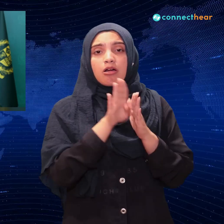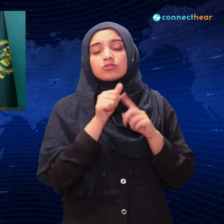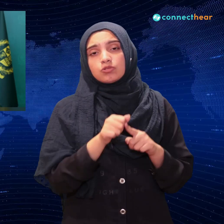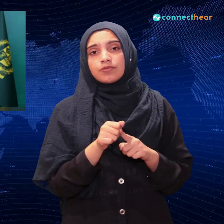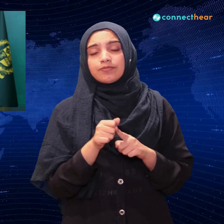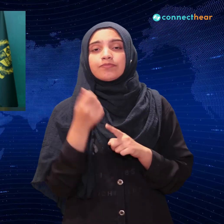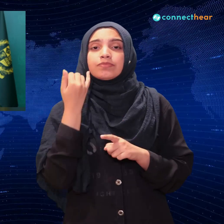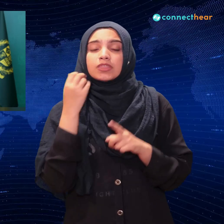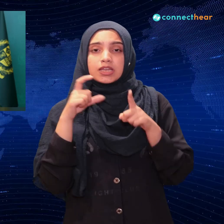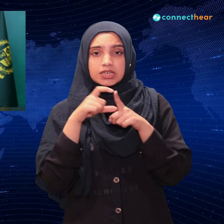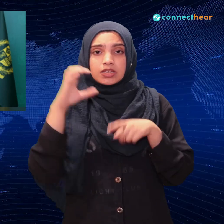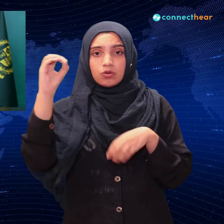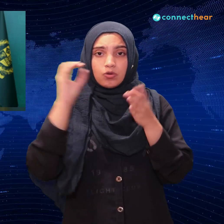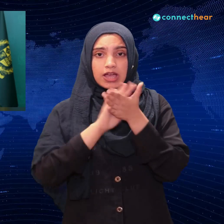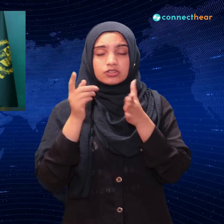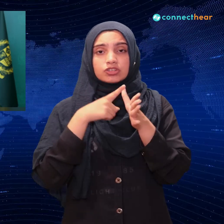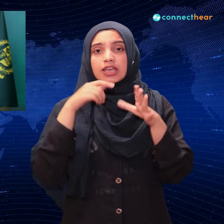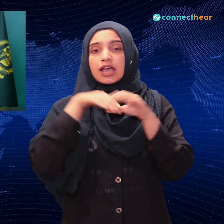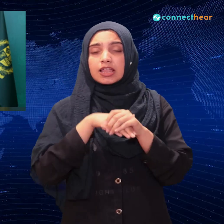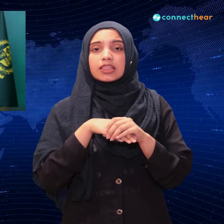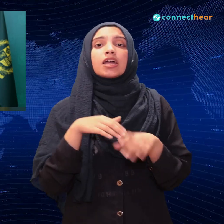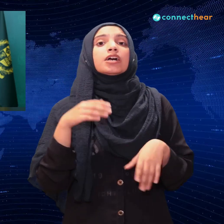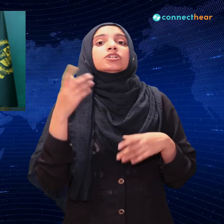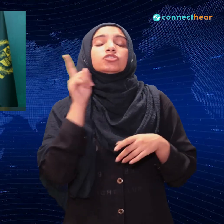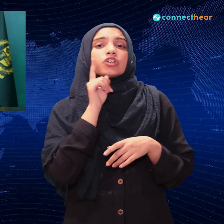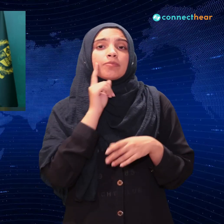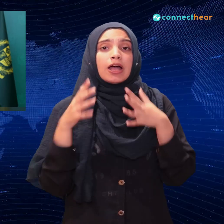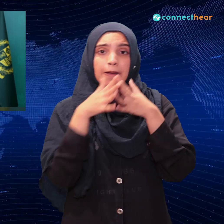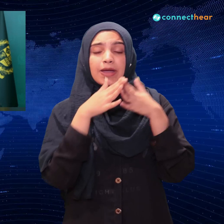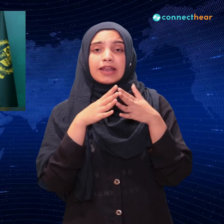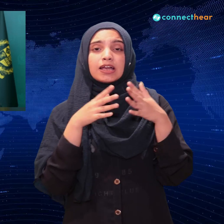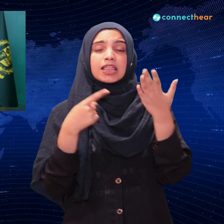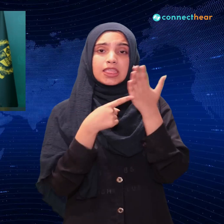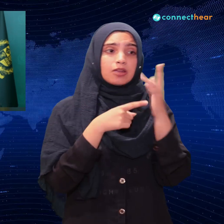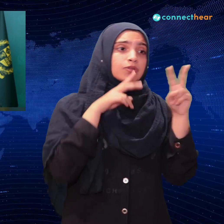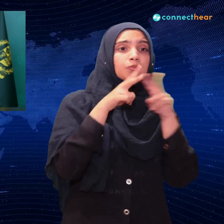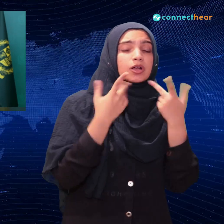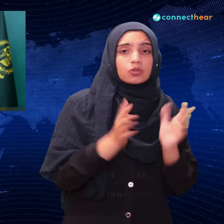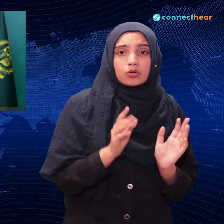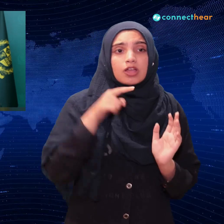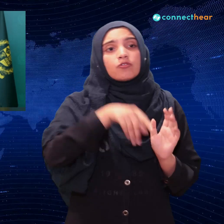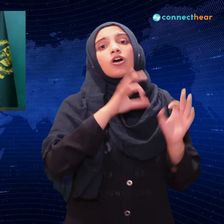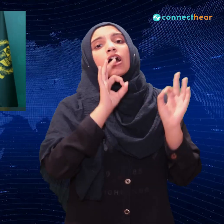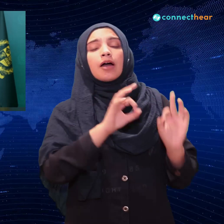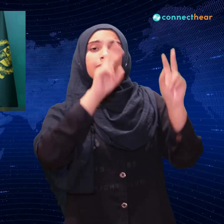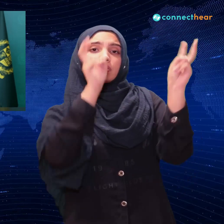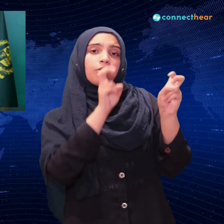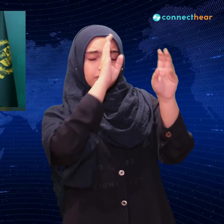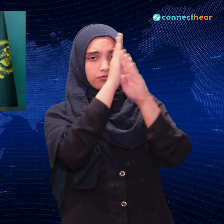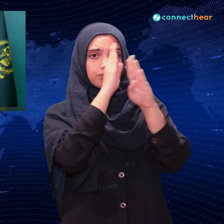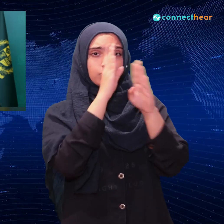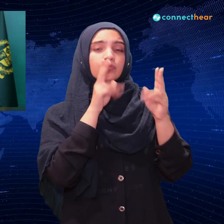when the US was talking to the Taliban, these were the conditions the dialogue was all about. So